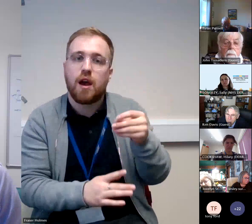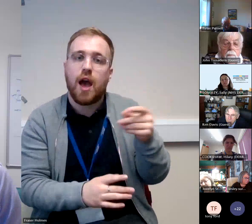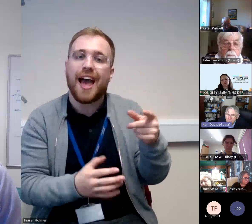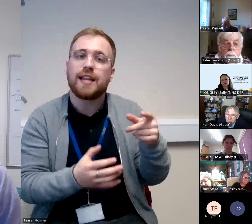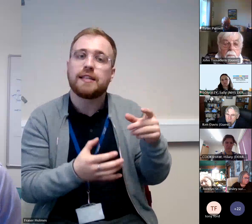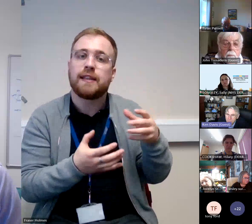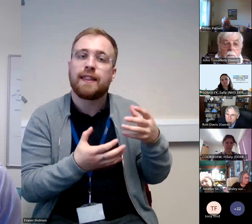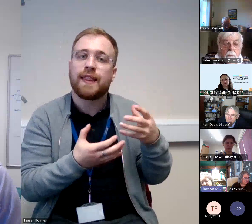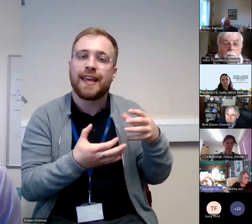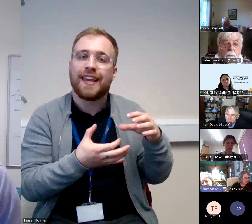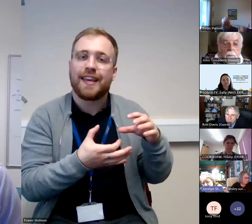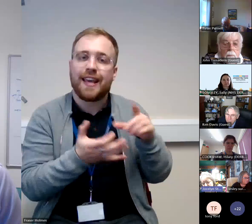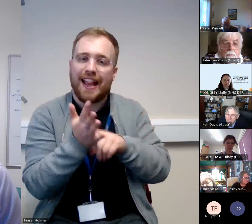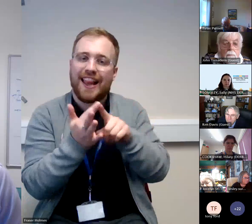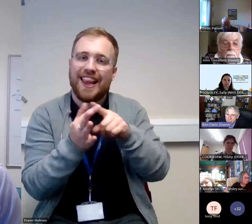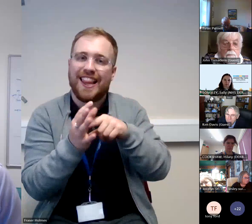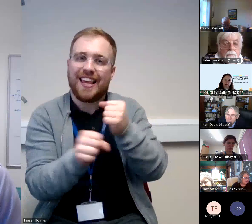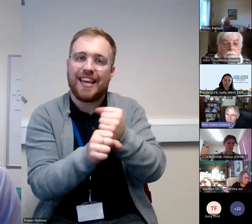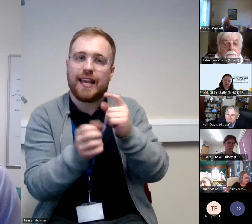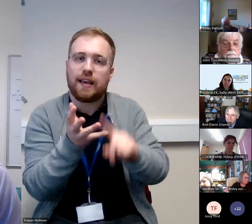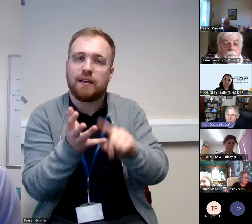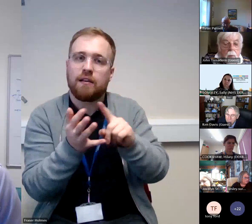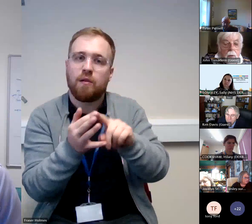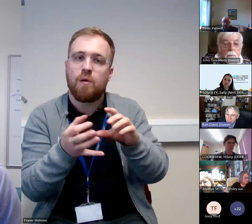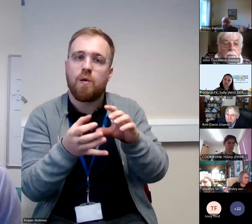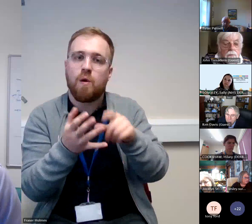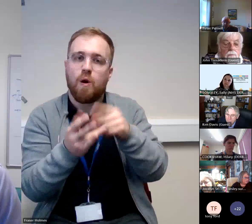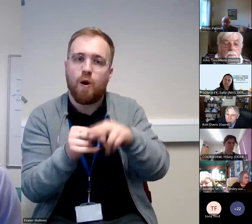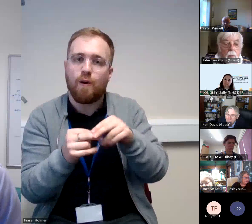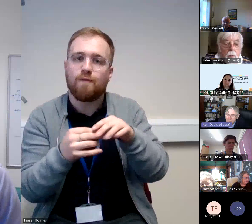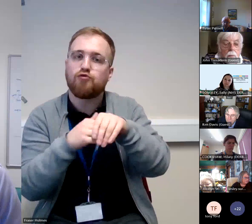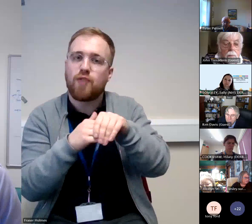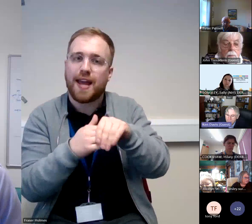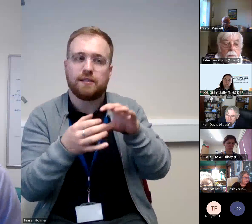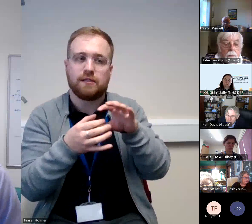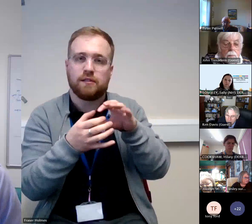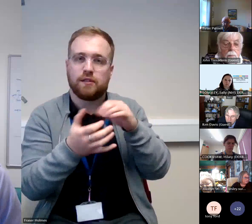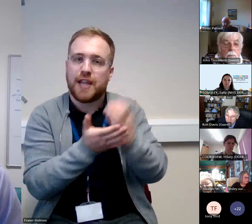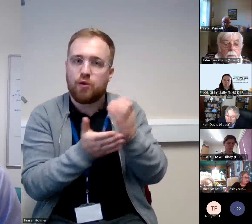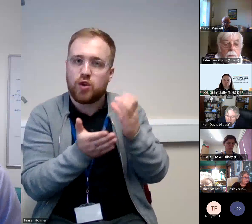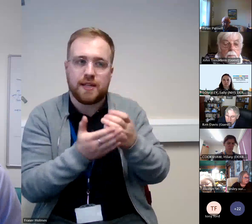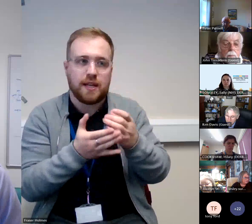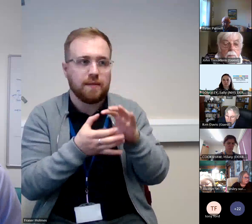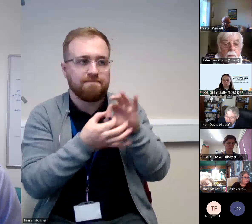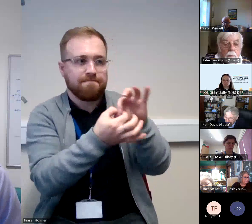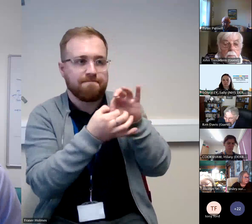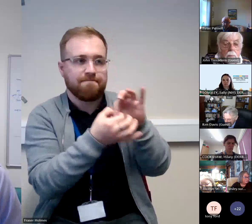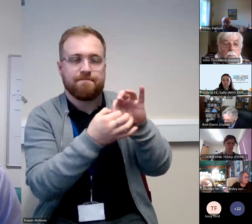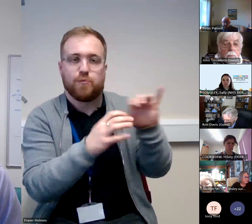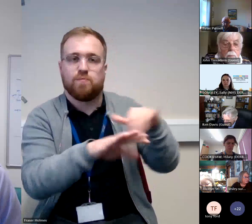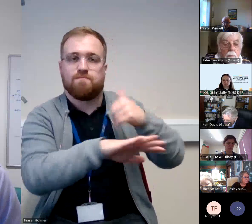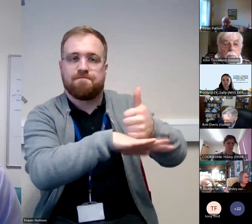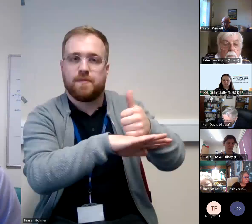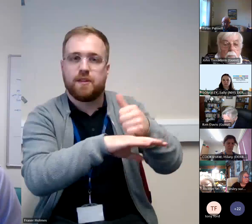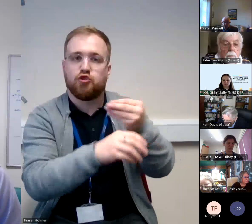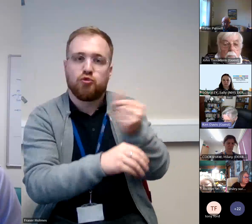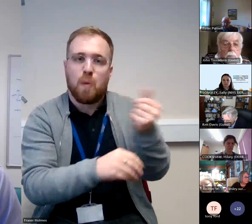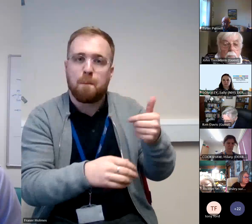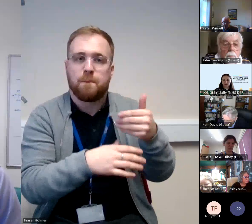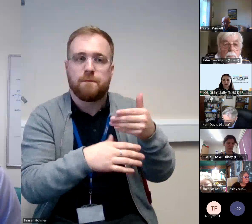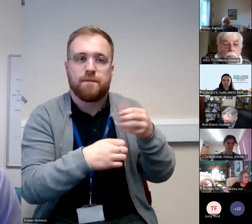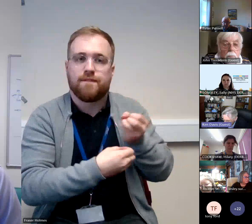over in Whitworth to be able to invest in that site to be able to provide some of the facilities that, to the local